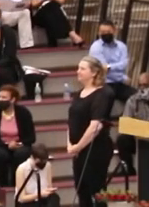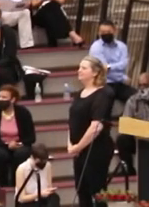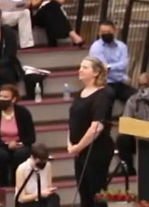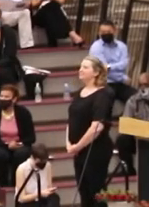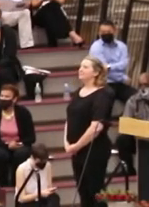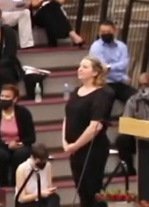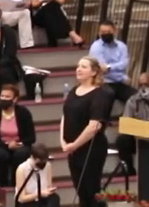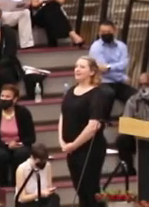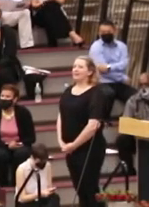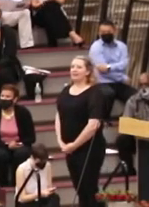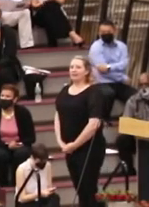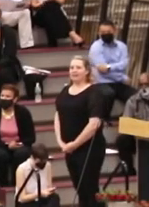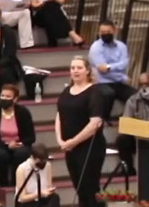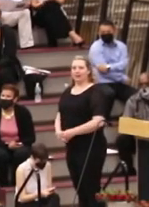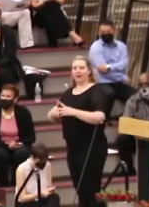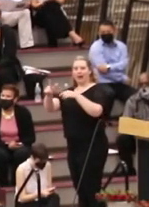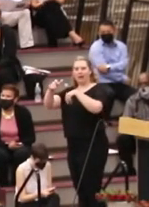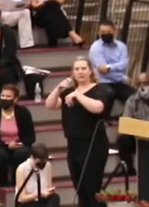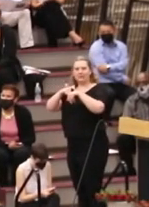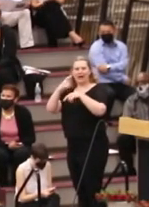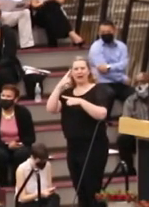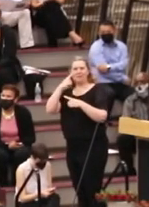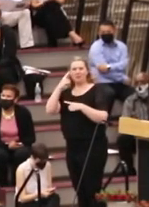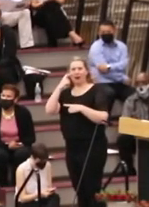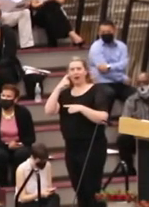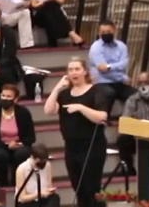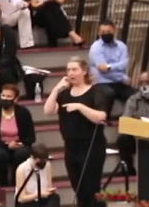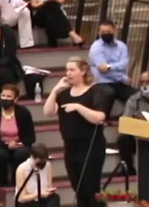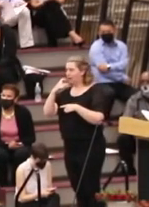Mrs. Delgado, what's the over-under time on me crying tonight?